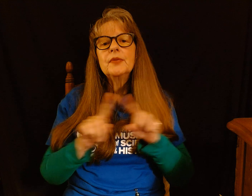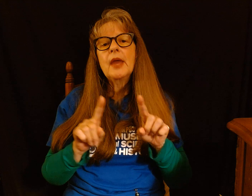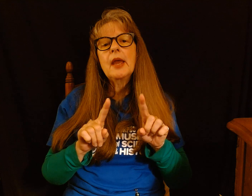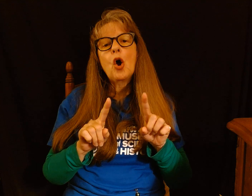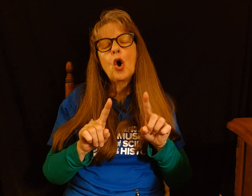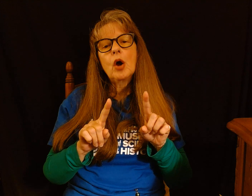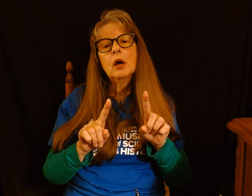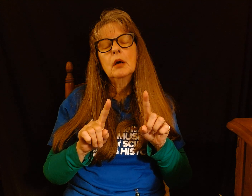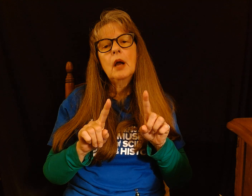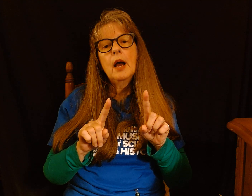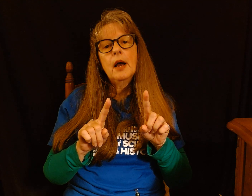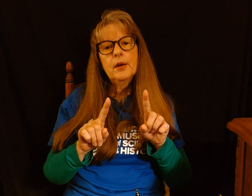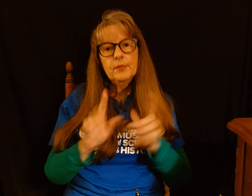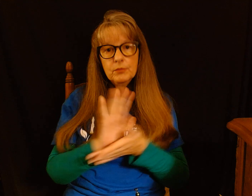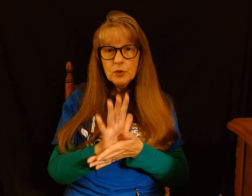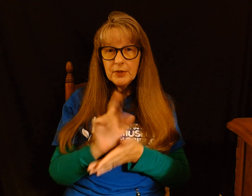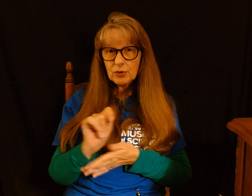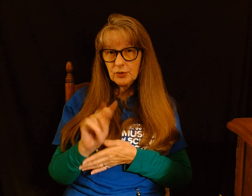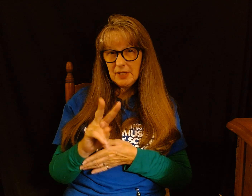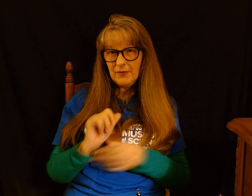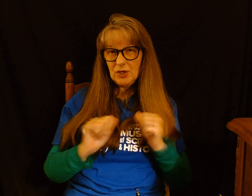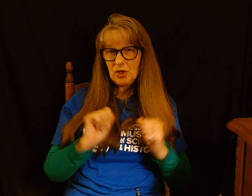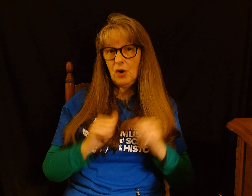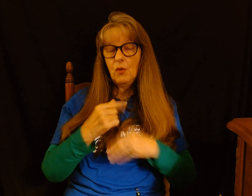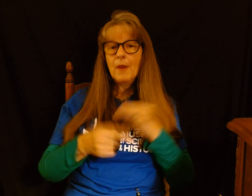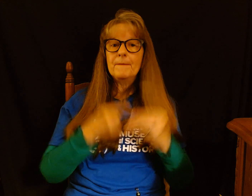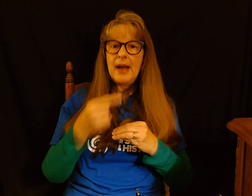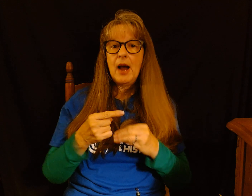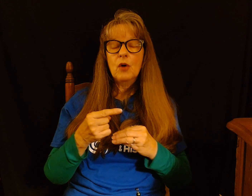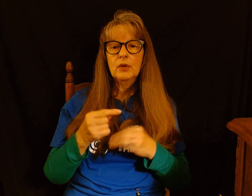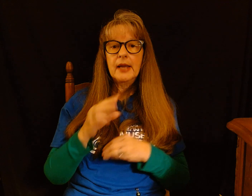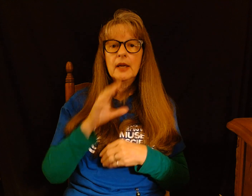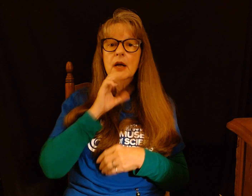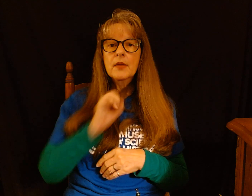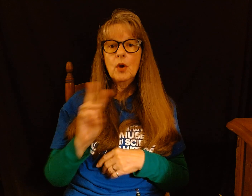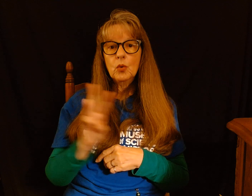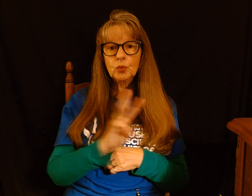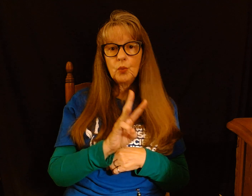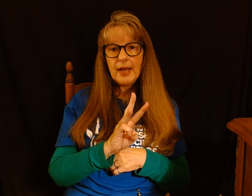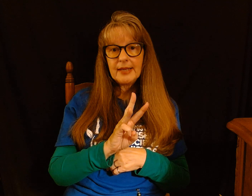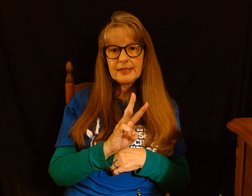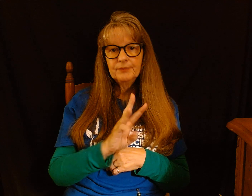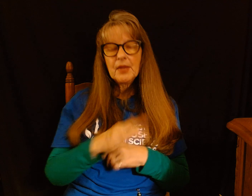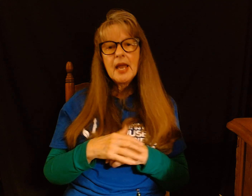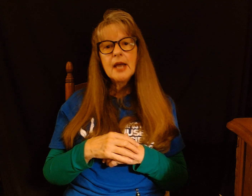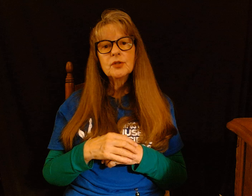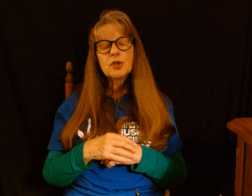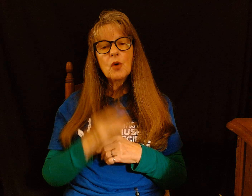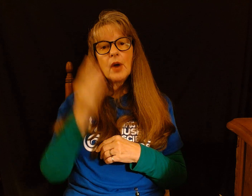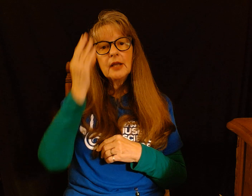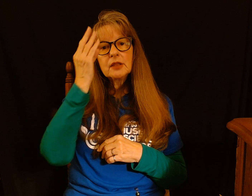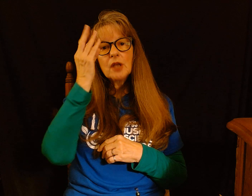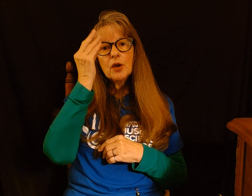they are movies or a TV show about like the Old West. And so I thought